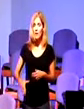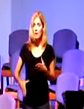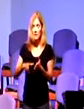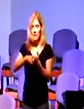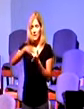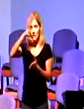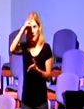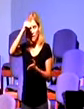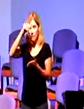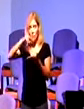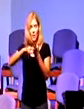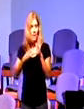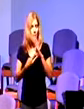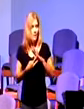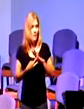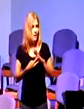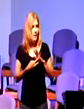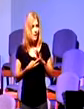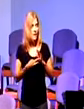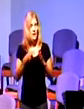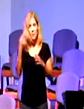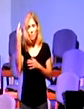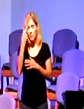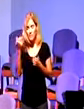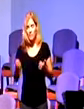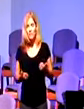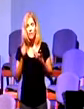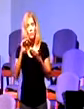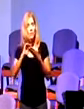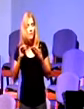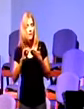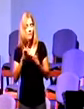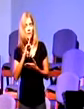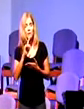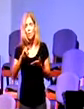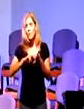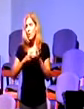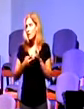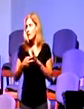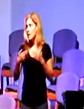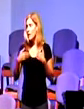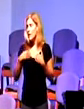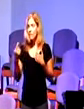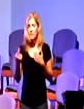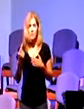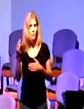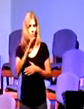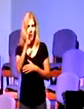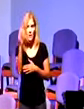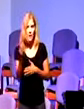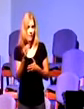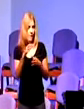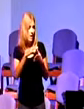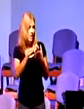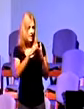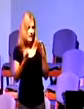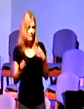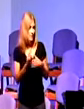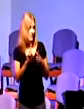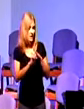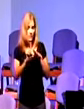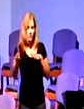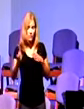discovering what meaning and purpose is in life, what forgiveness is, what it means to have someone who never leaves you,